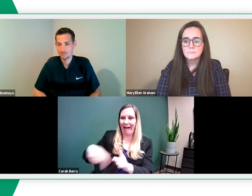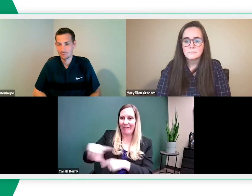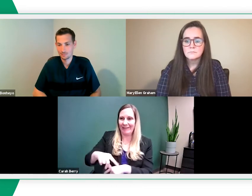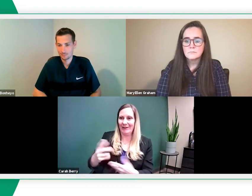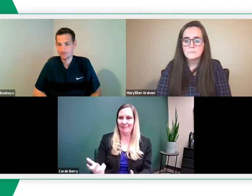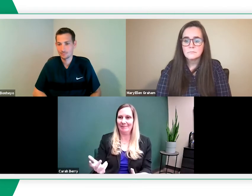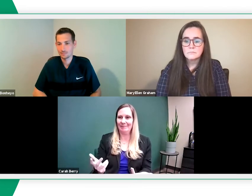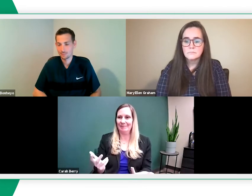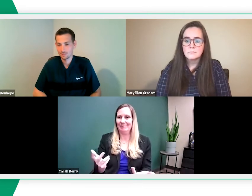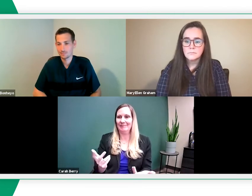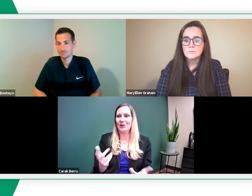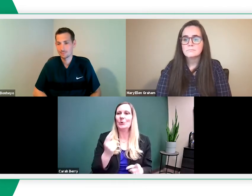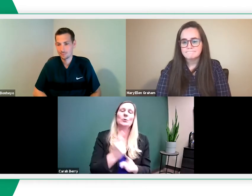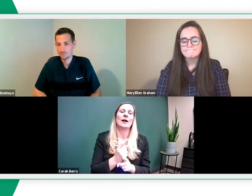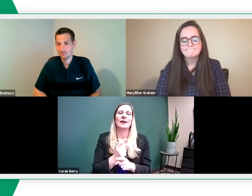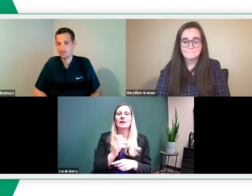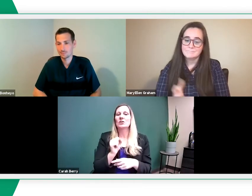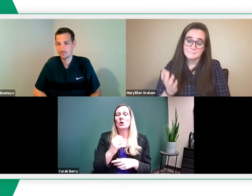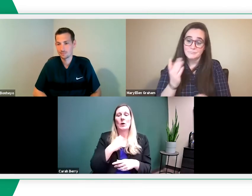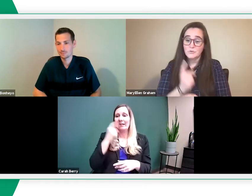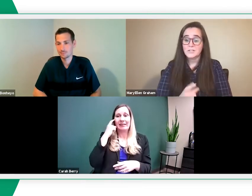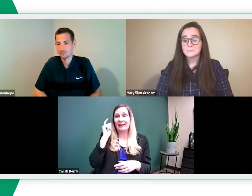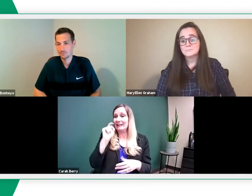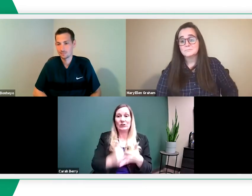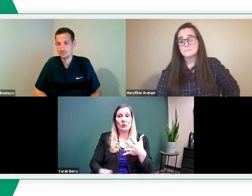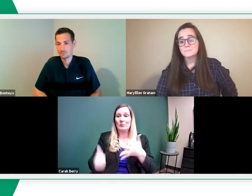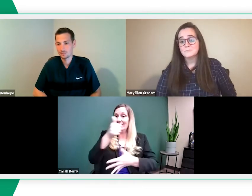So they need to be able to take care of that.